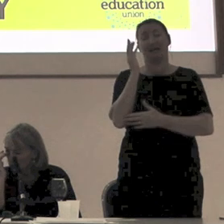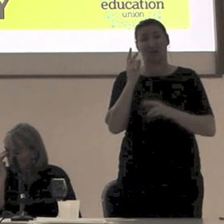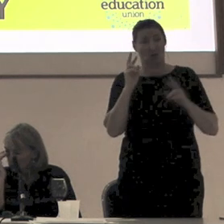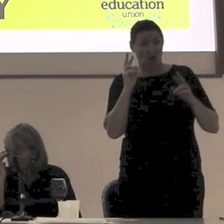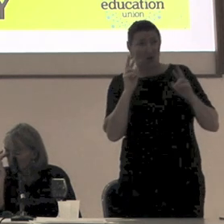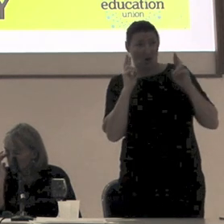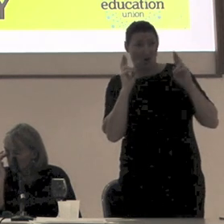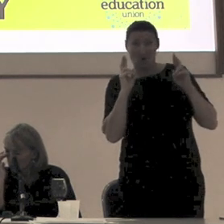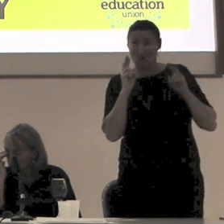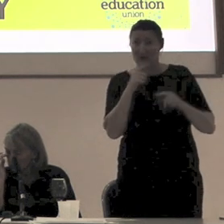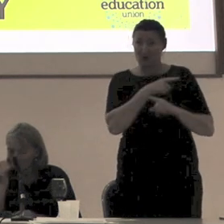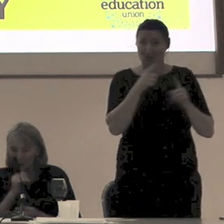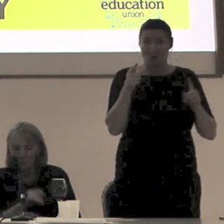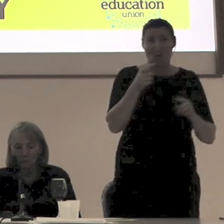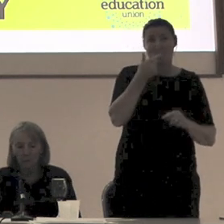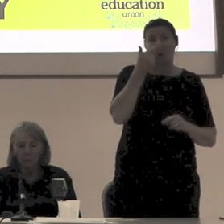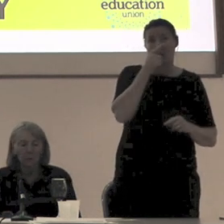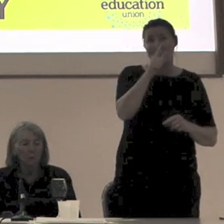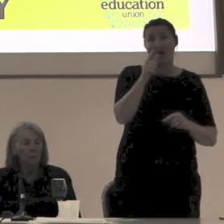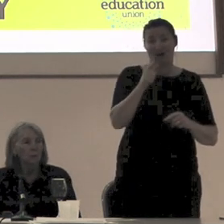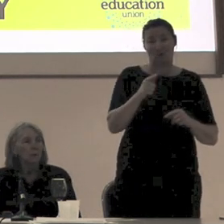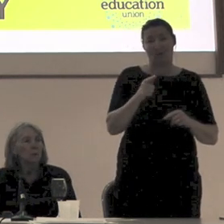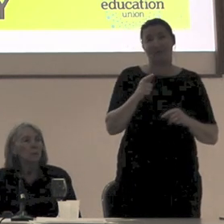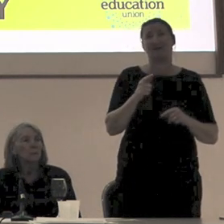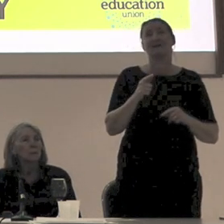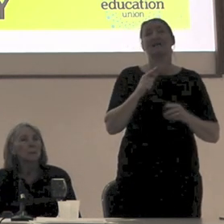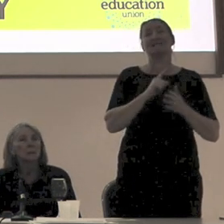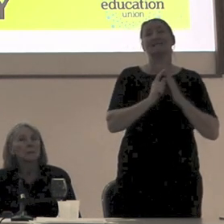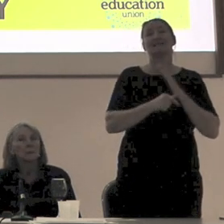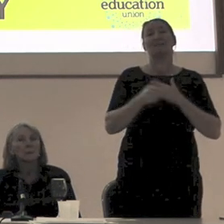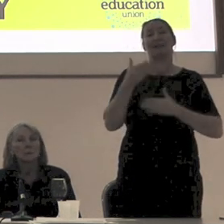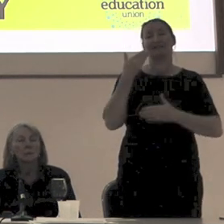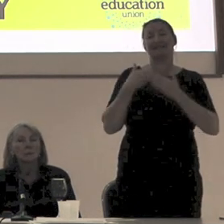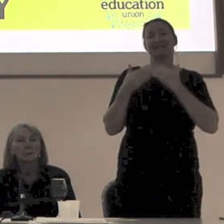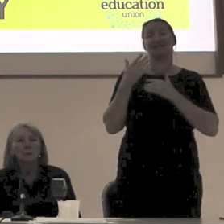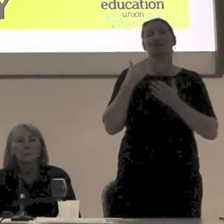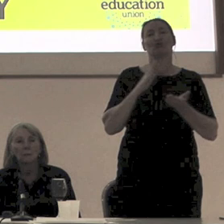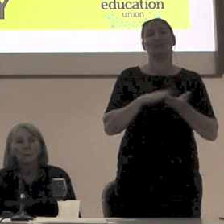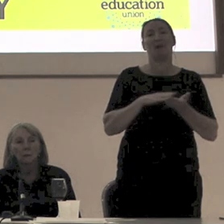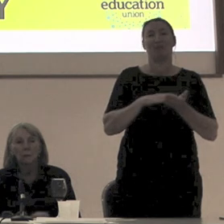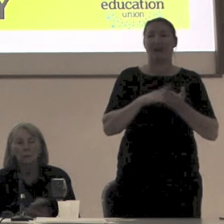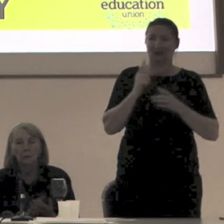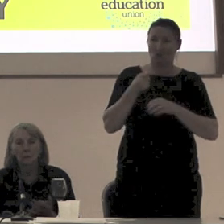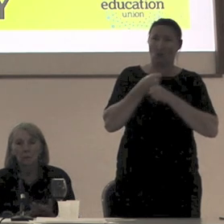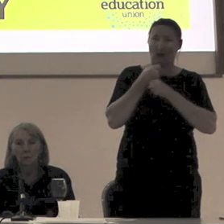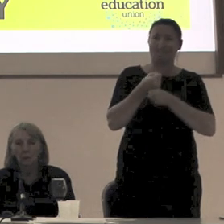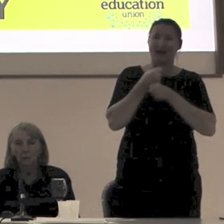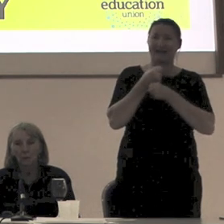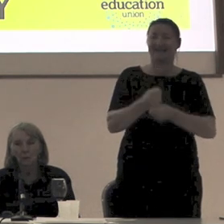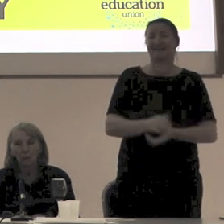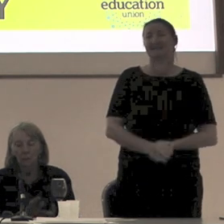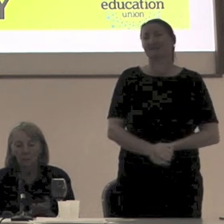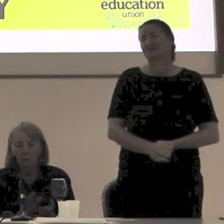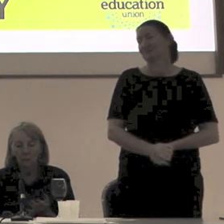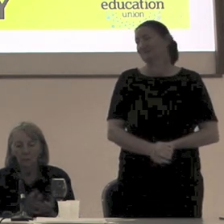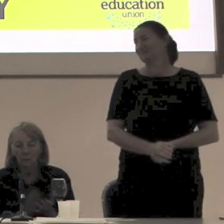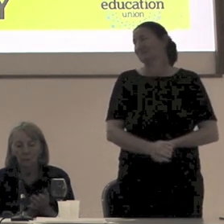UK Disability History Month in 2023 and your continued campaigning for inclusion.